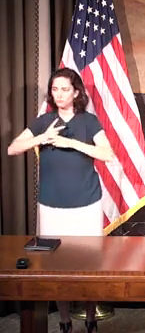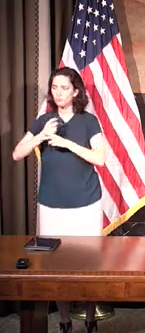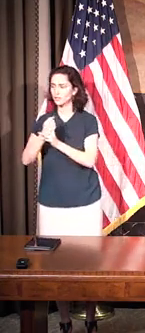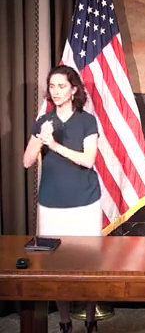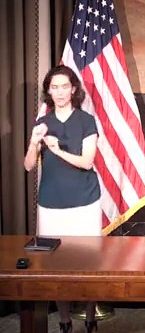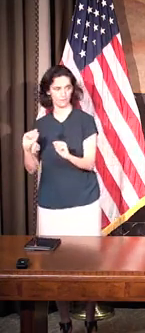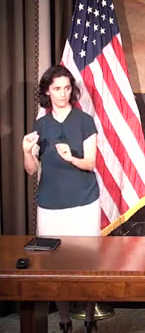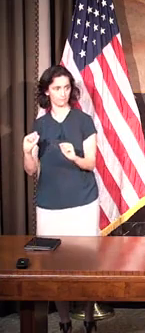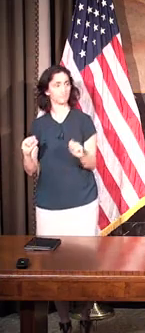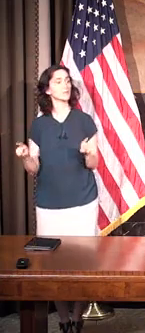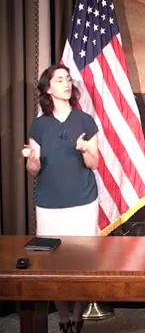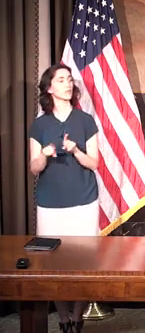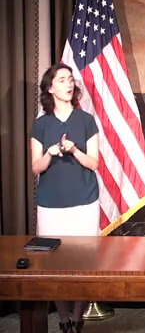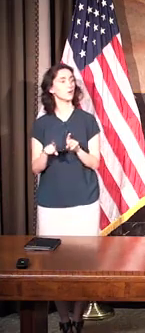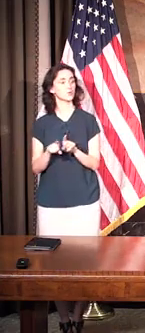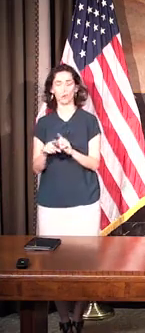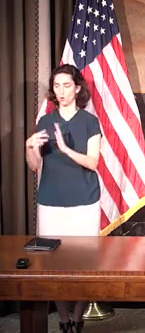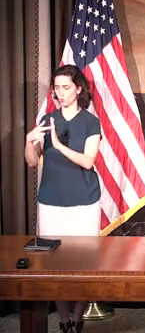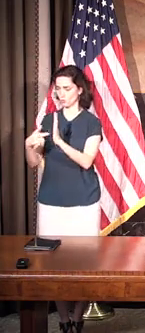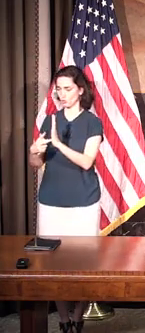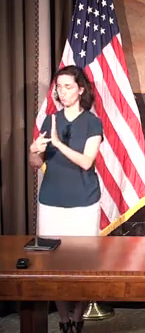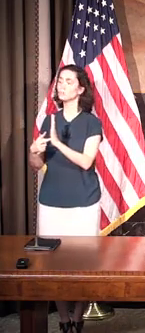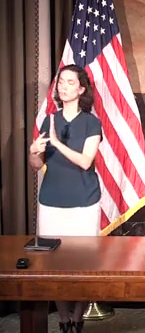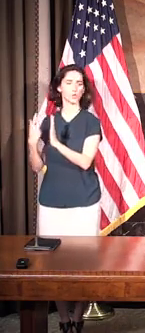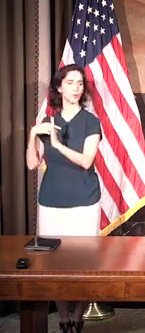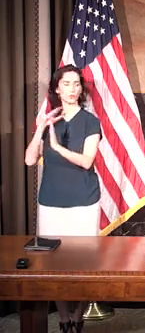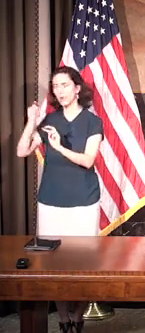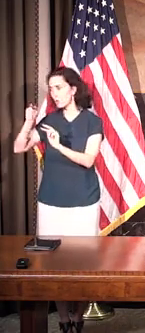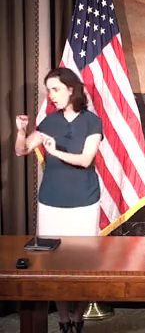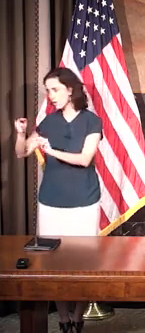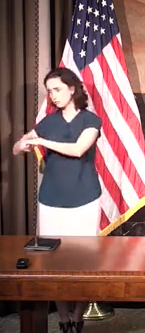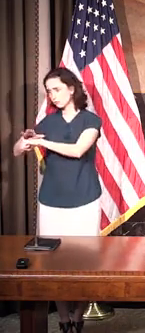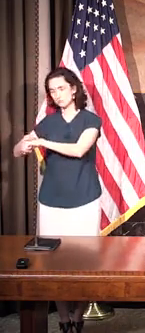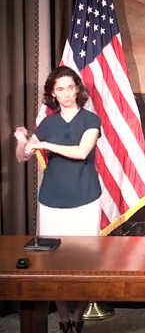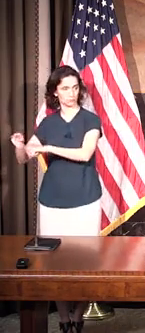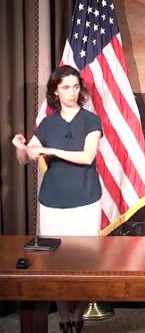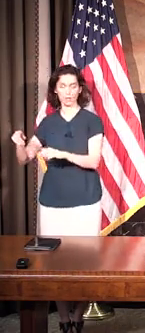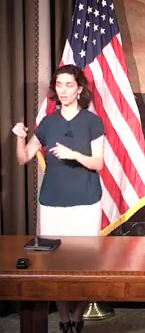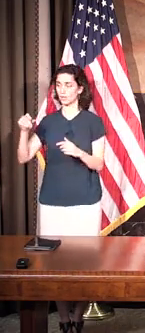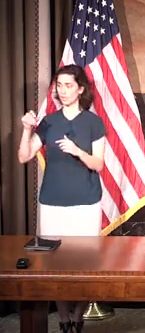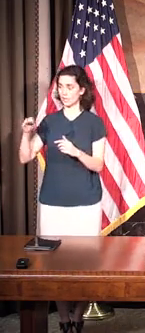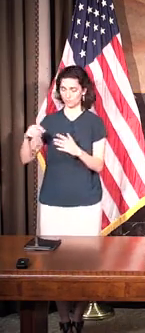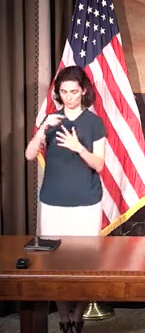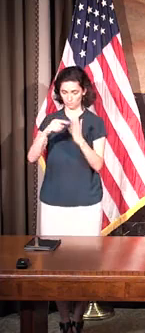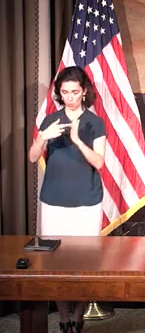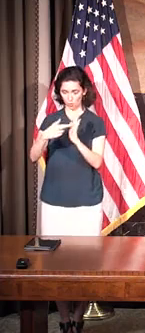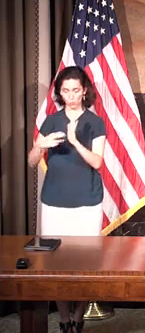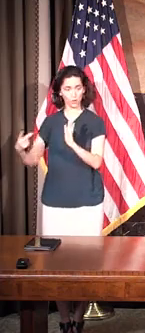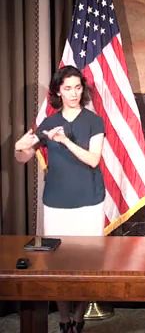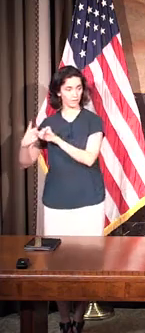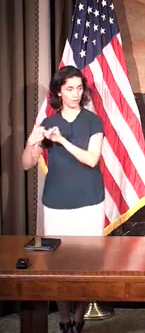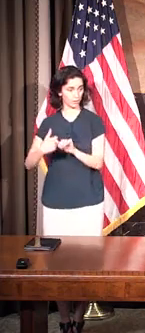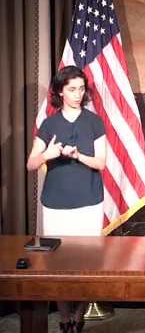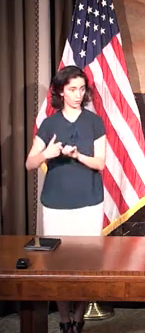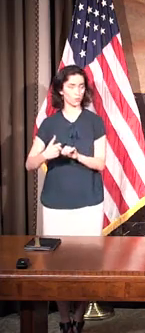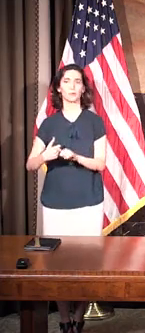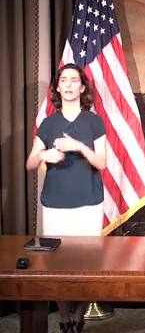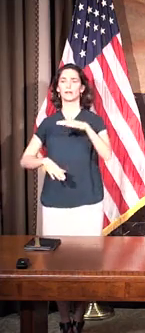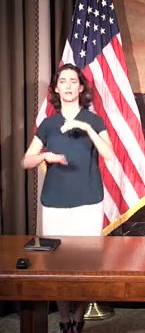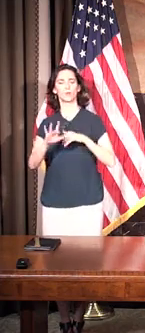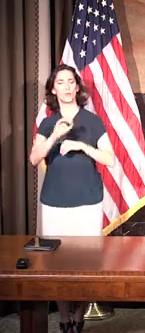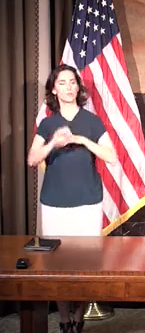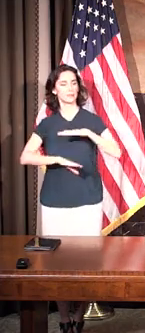And also we're going to be enforcing as well. And so if they will abide by these restrictions, the 25% occupancy,